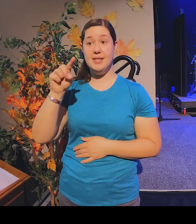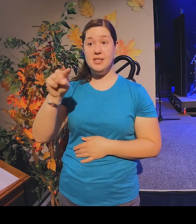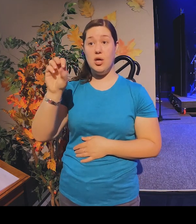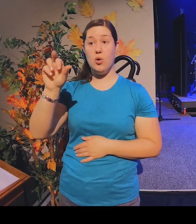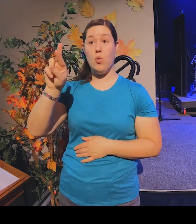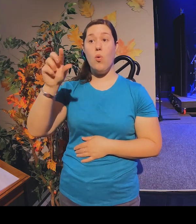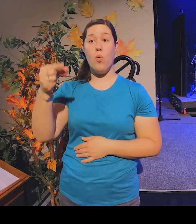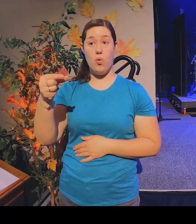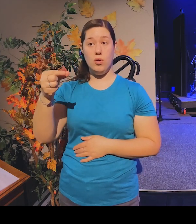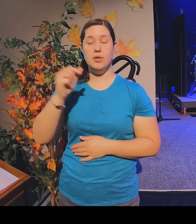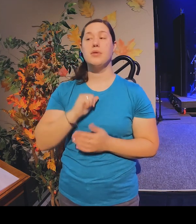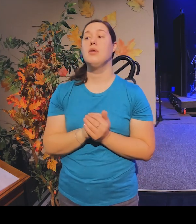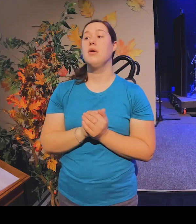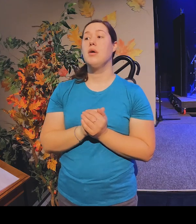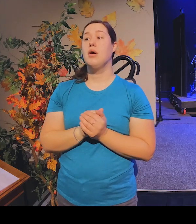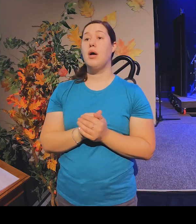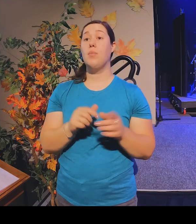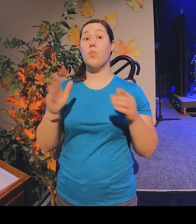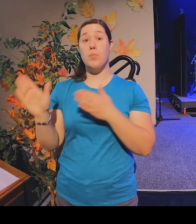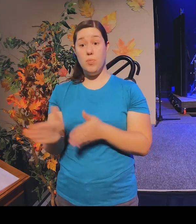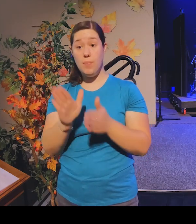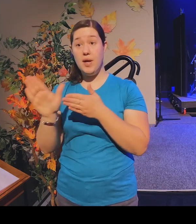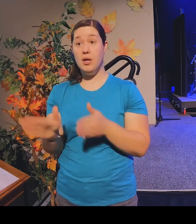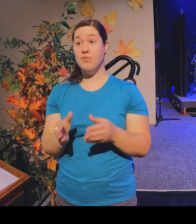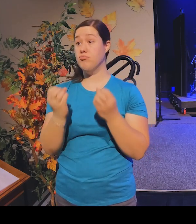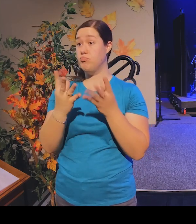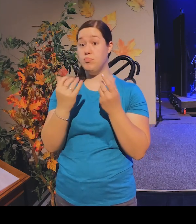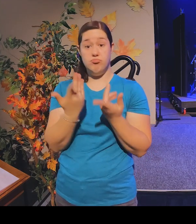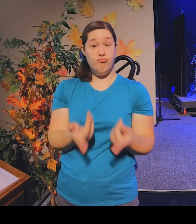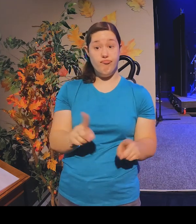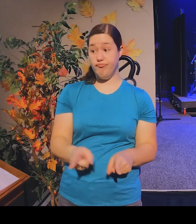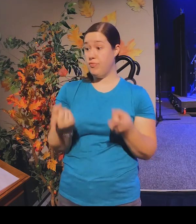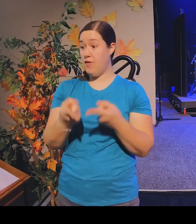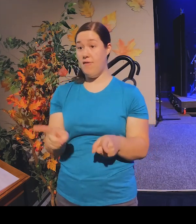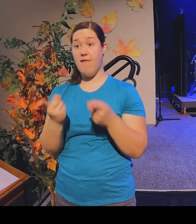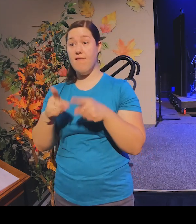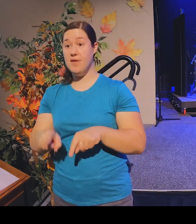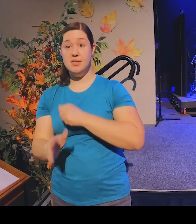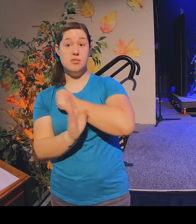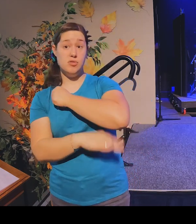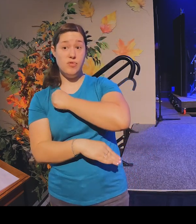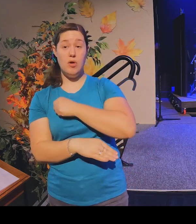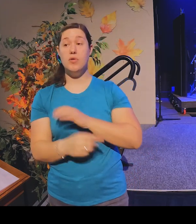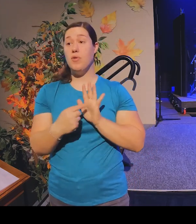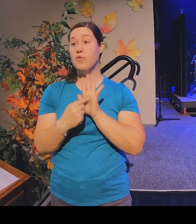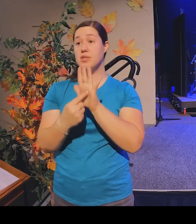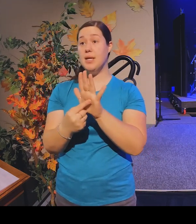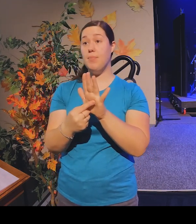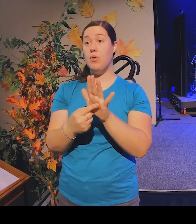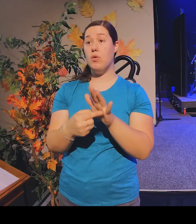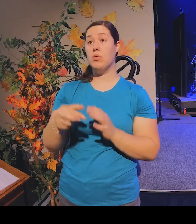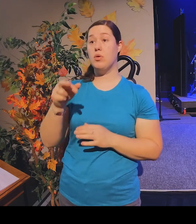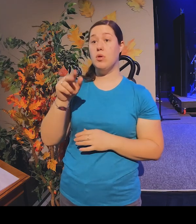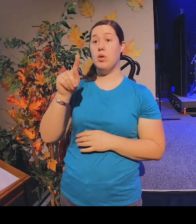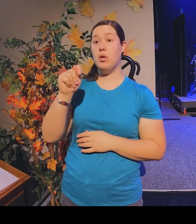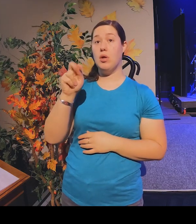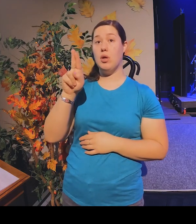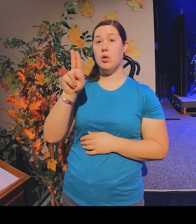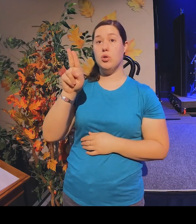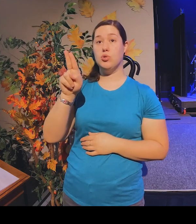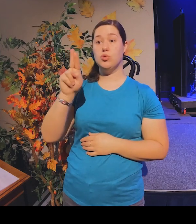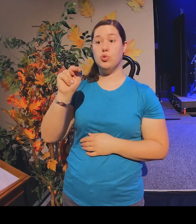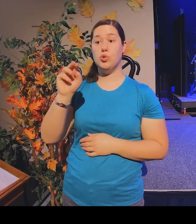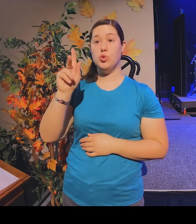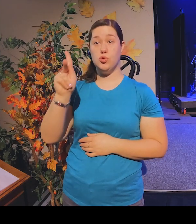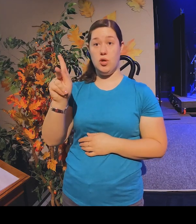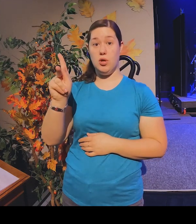treat. The candy receptacles are already out, so we ask that you bring individually wrapped candy and just see ways that we can invite the community to be a part